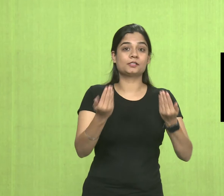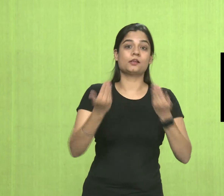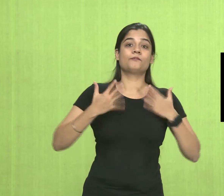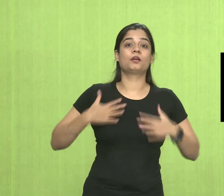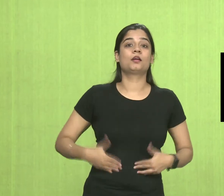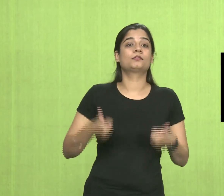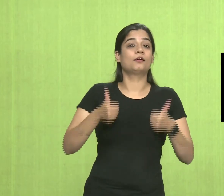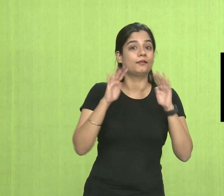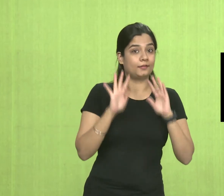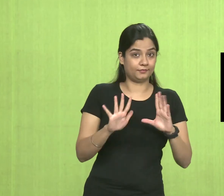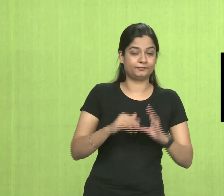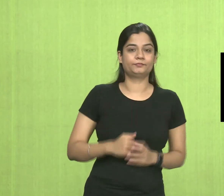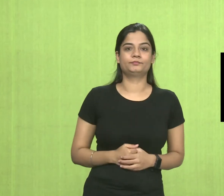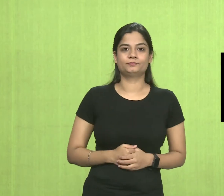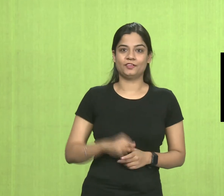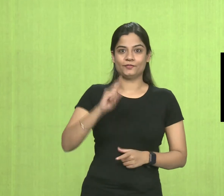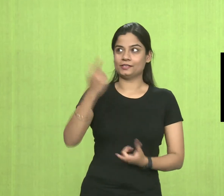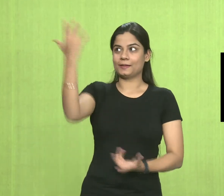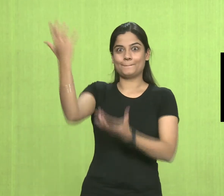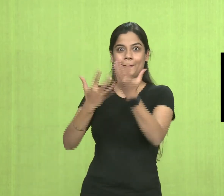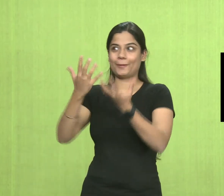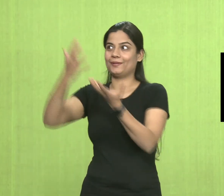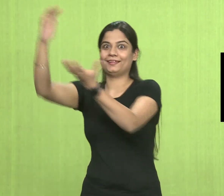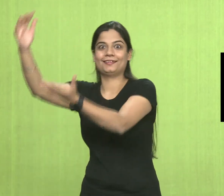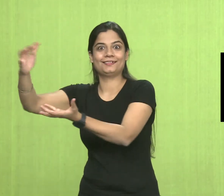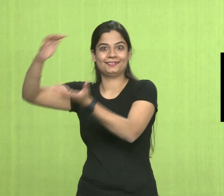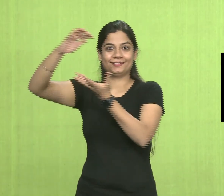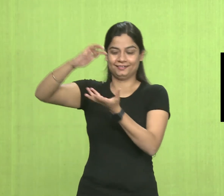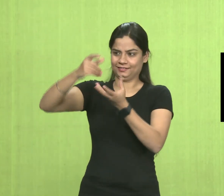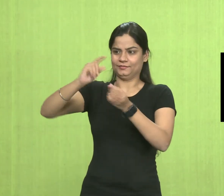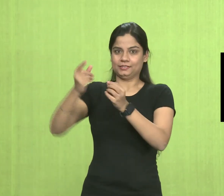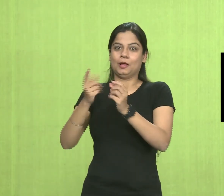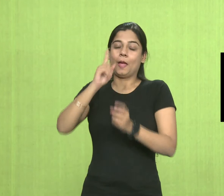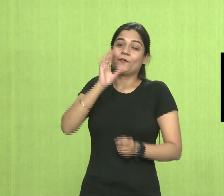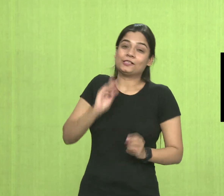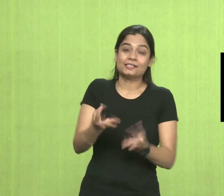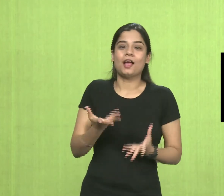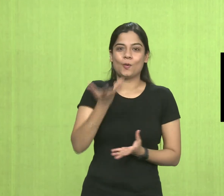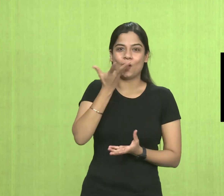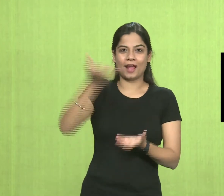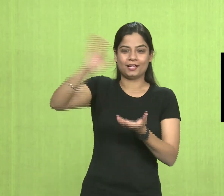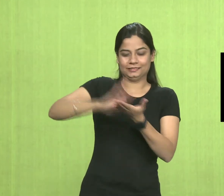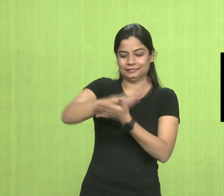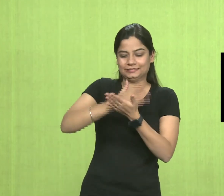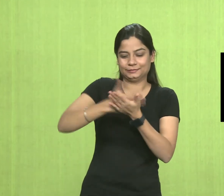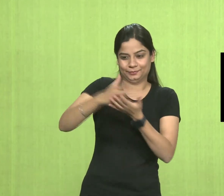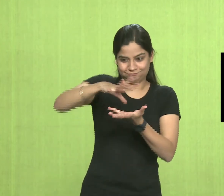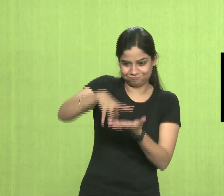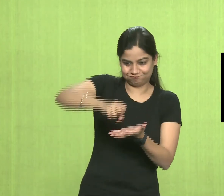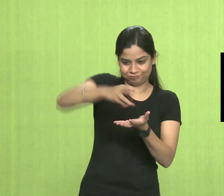how can you save the nutrients? Whenever you have bought them and you plan to clean them, always